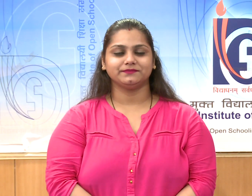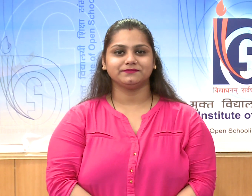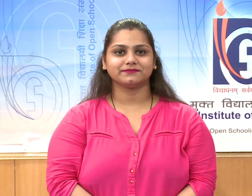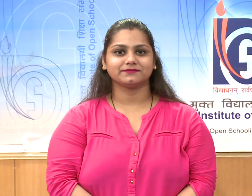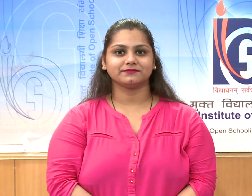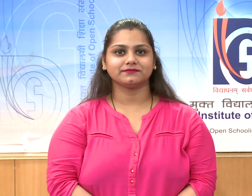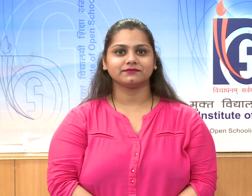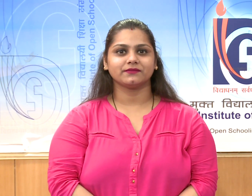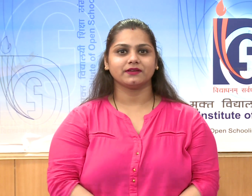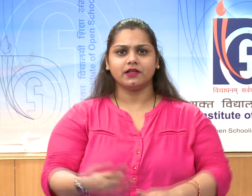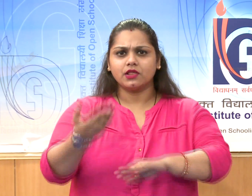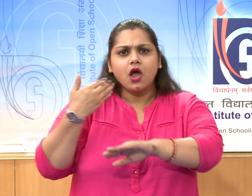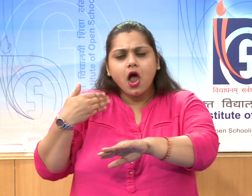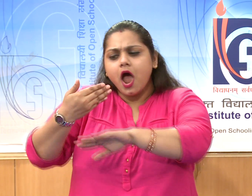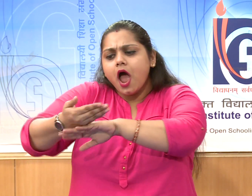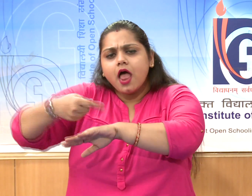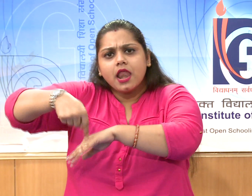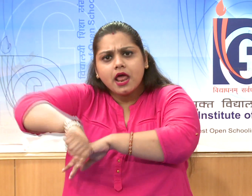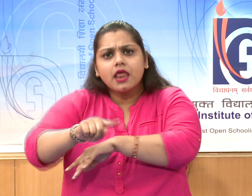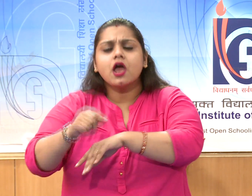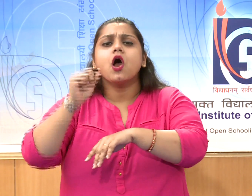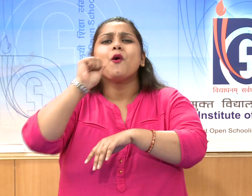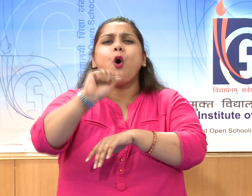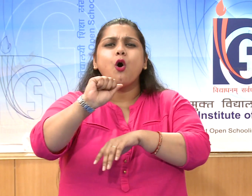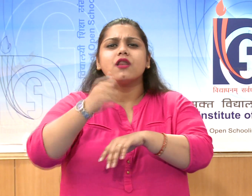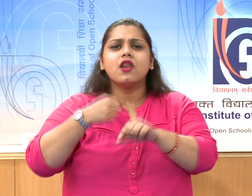and the prevailing political and economic conditions,